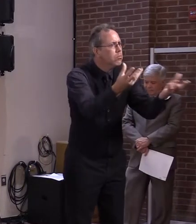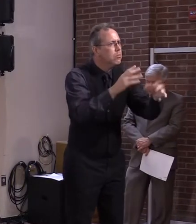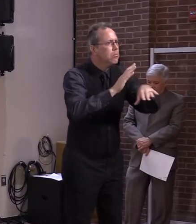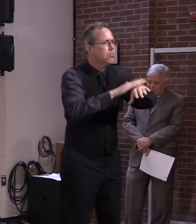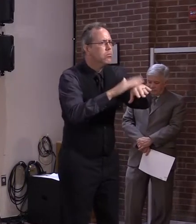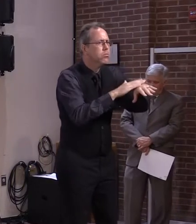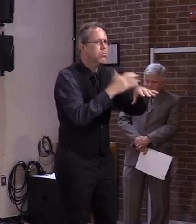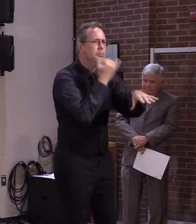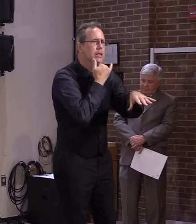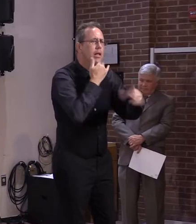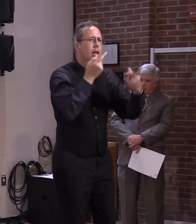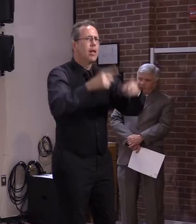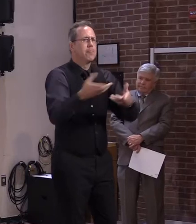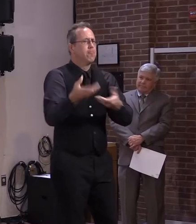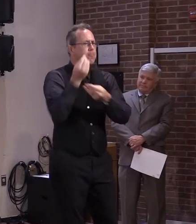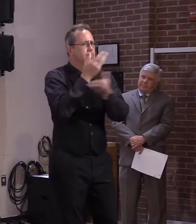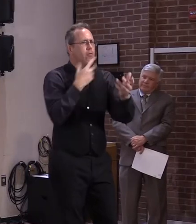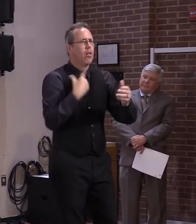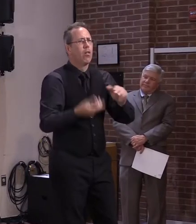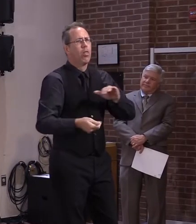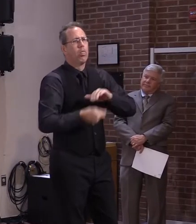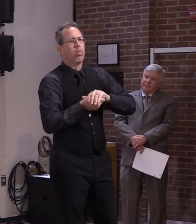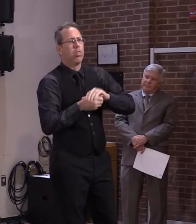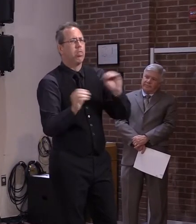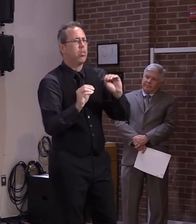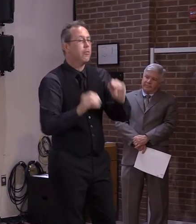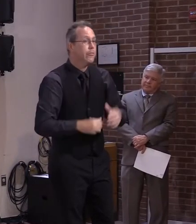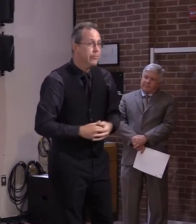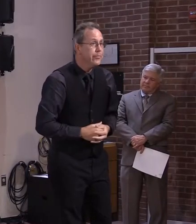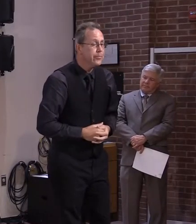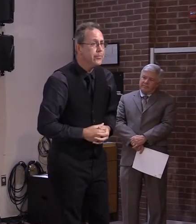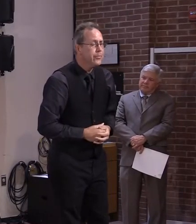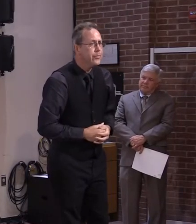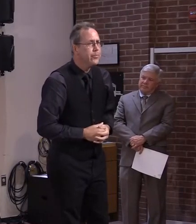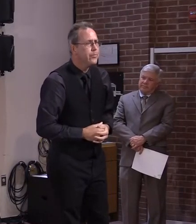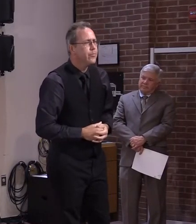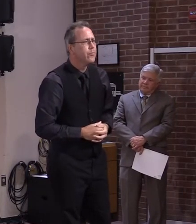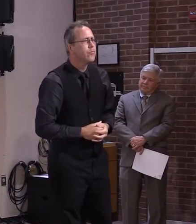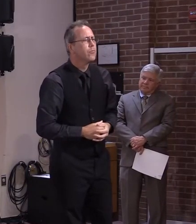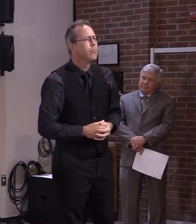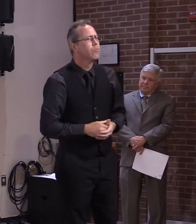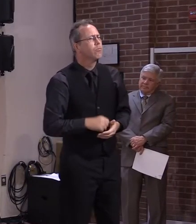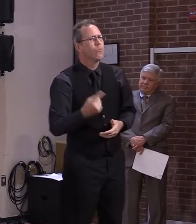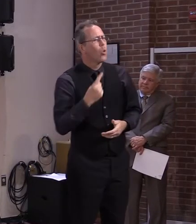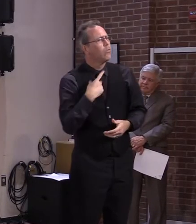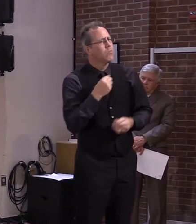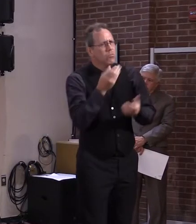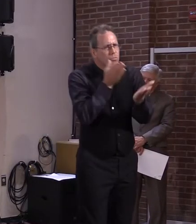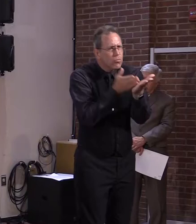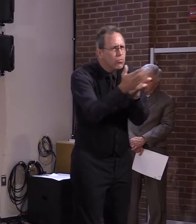we give you, provide you. It's not always good news, but it's what it is.